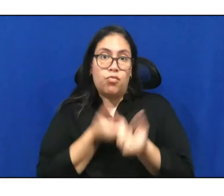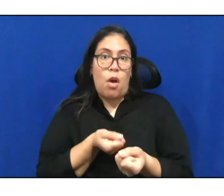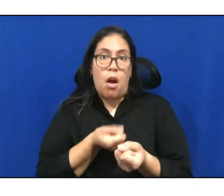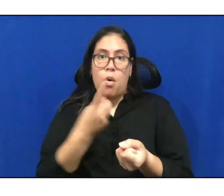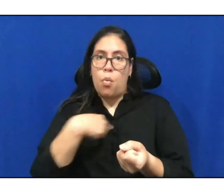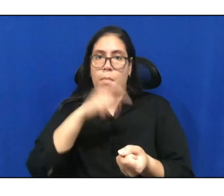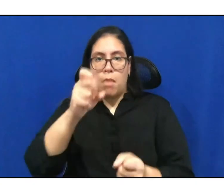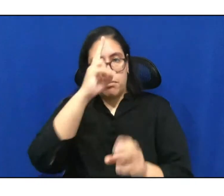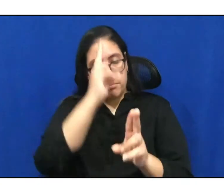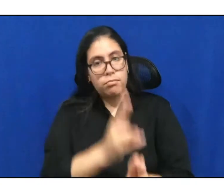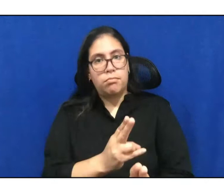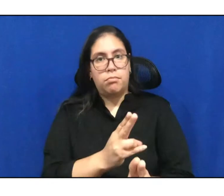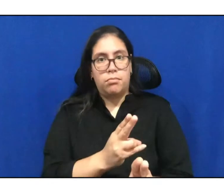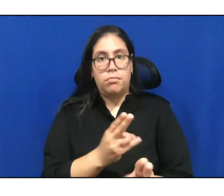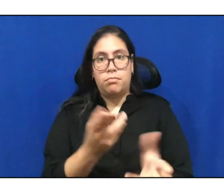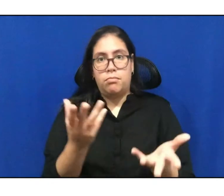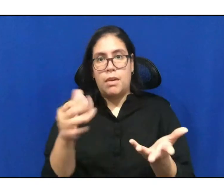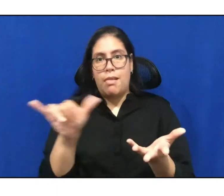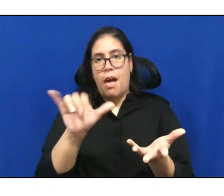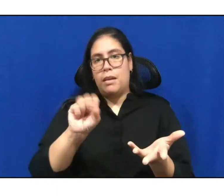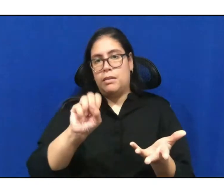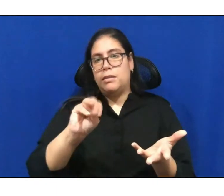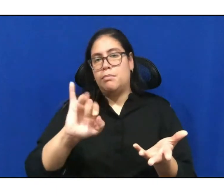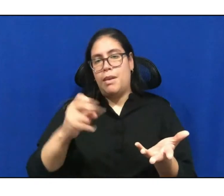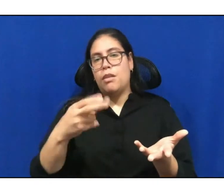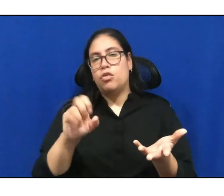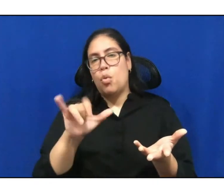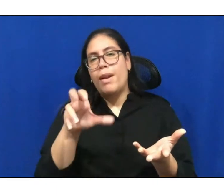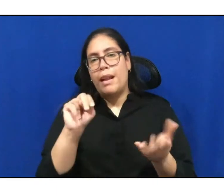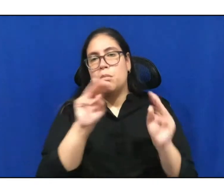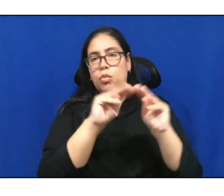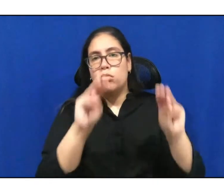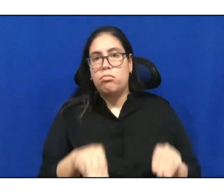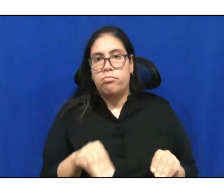especially somewhere like the Smithsonian makes happen every day.